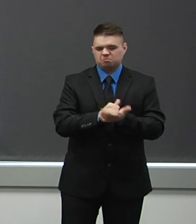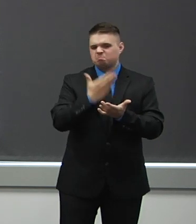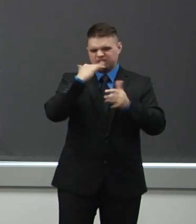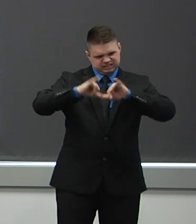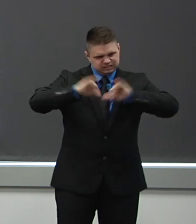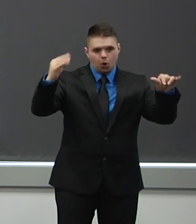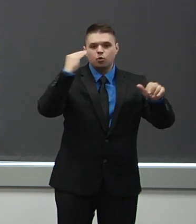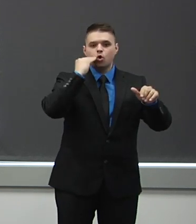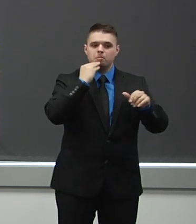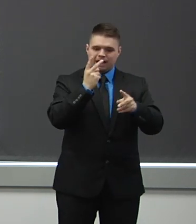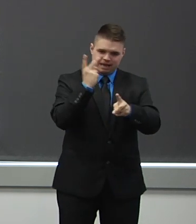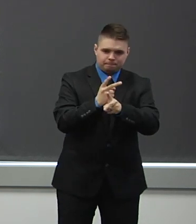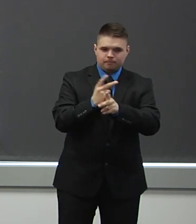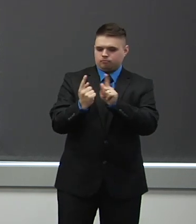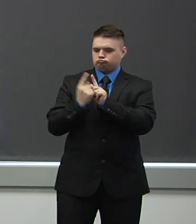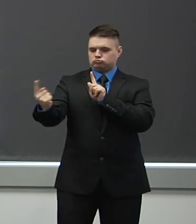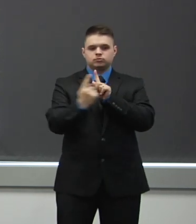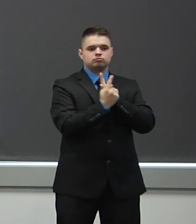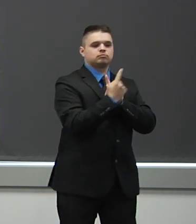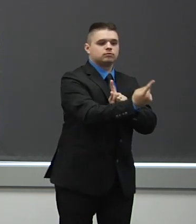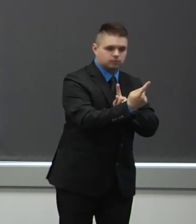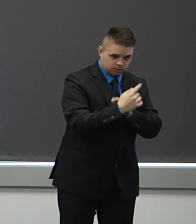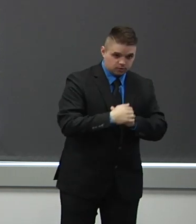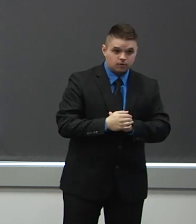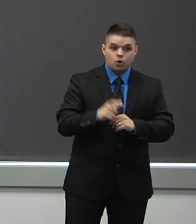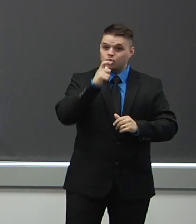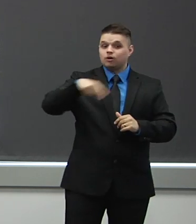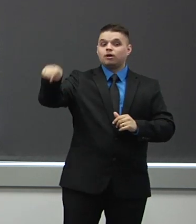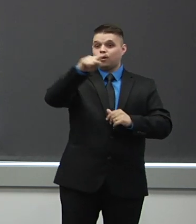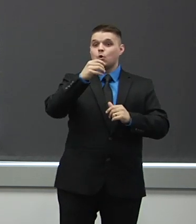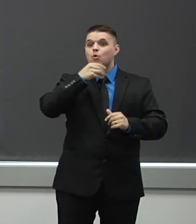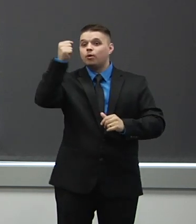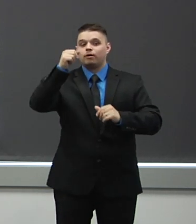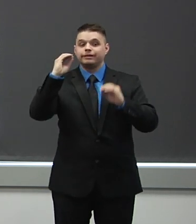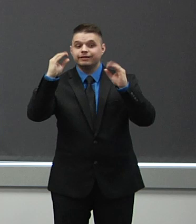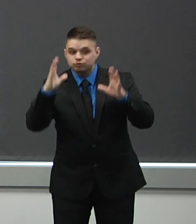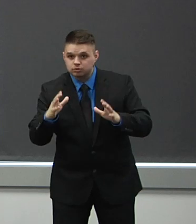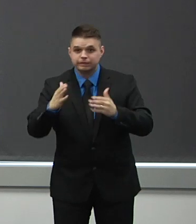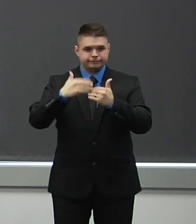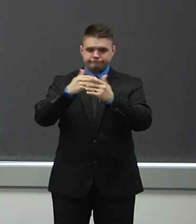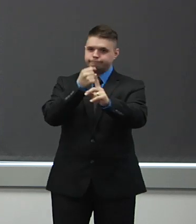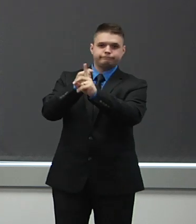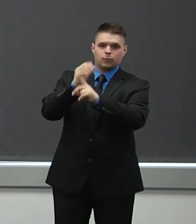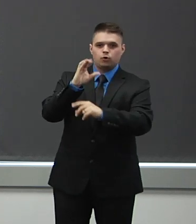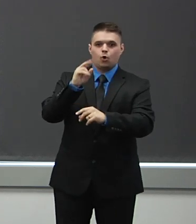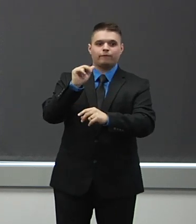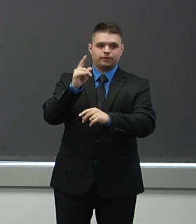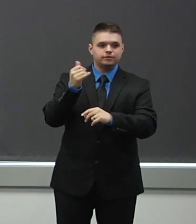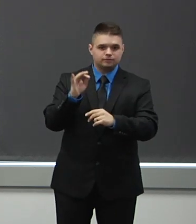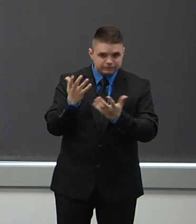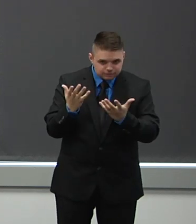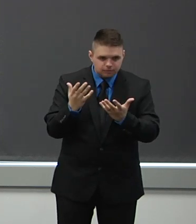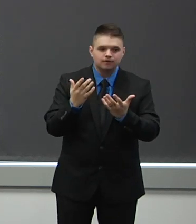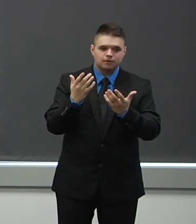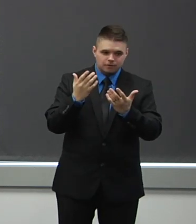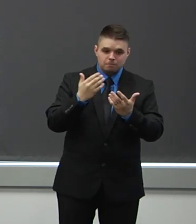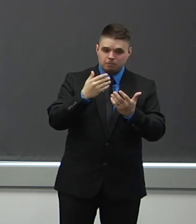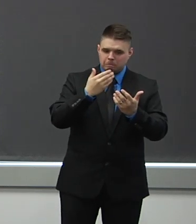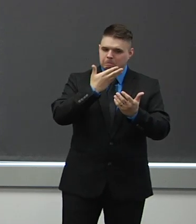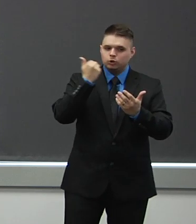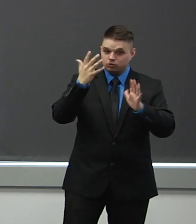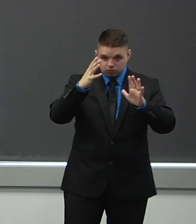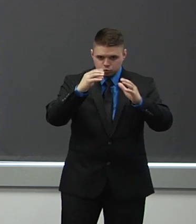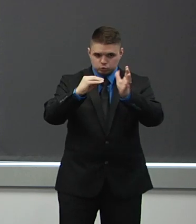and potentially more vulnerable to COVID-19. We need to make sure we're keeping our students,